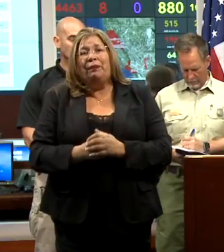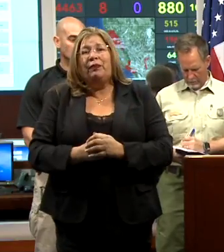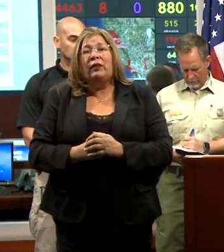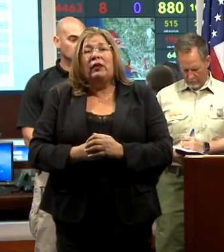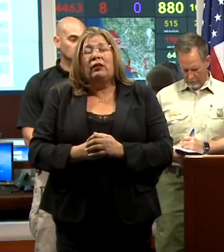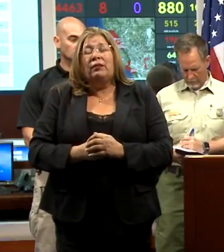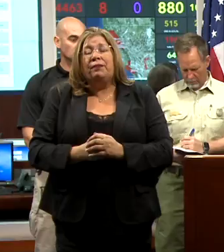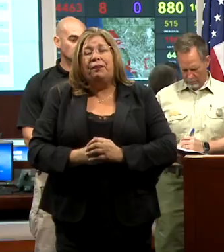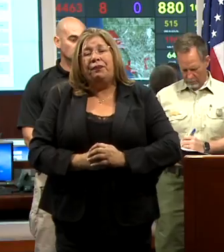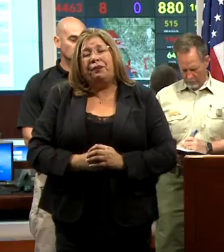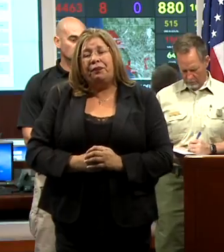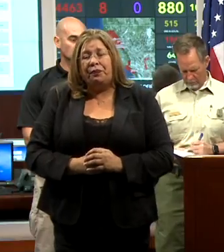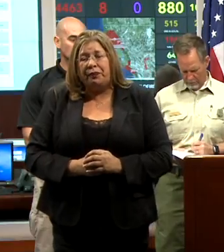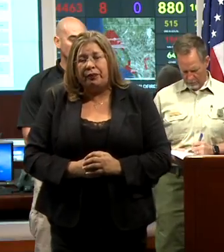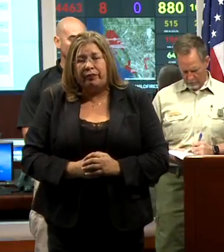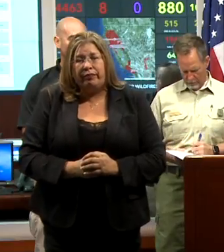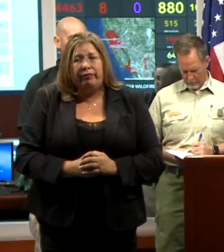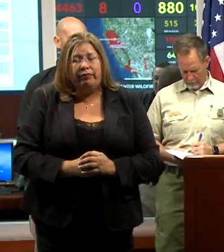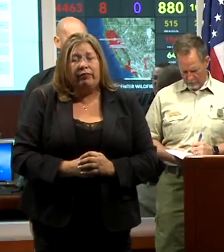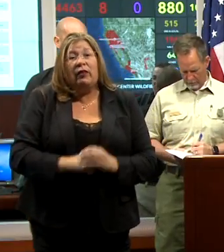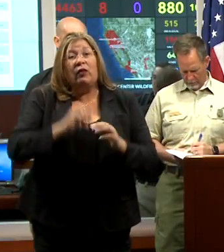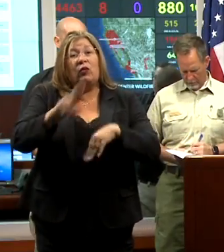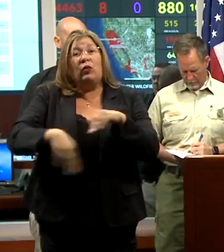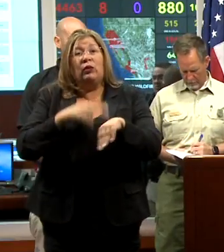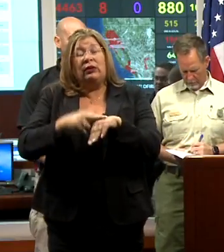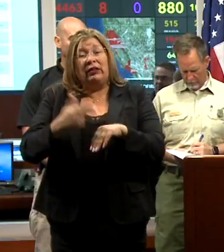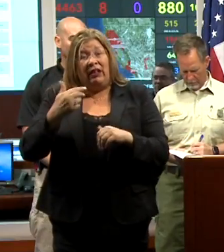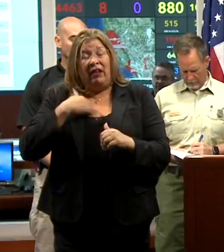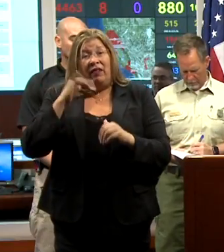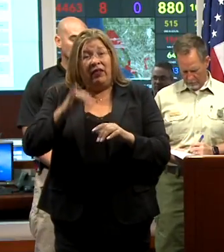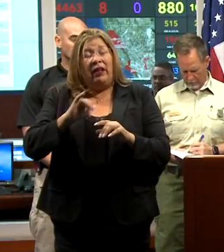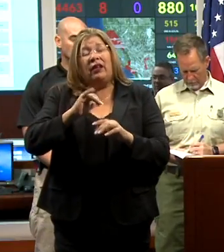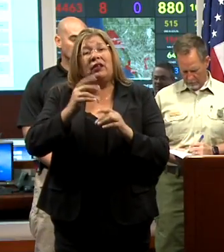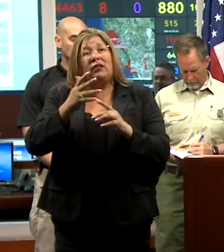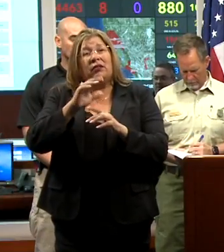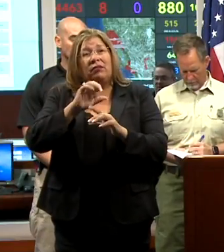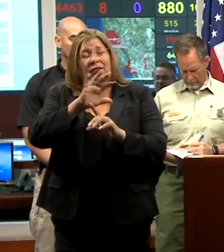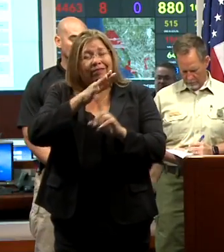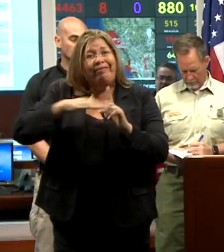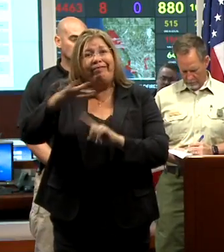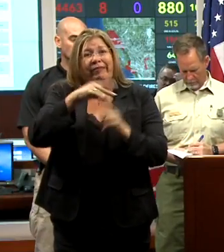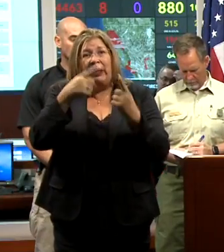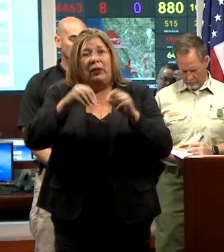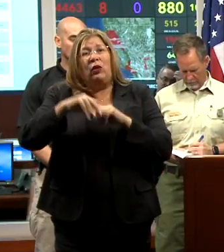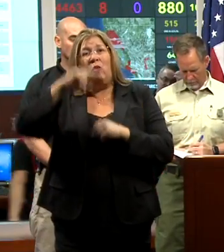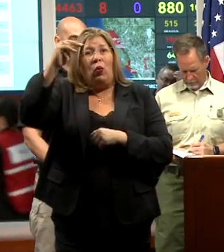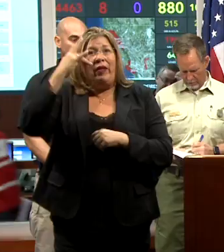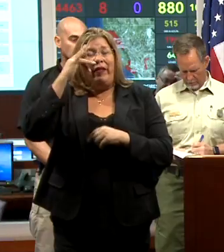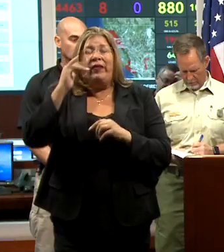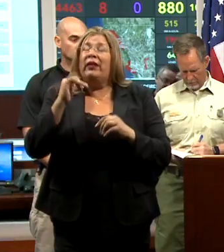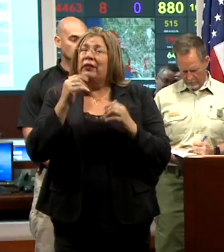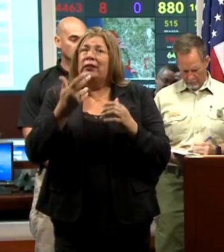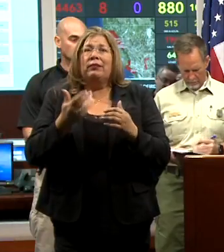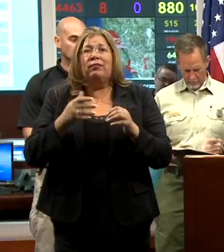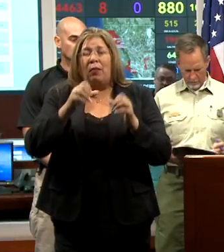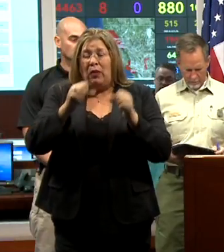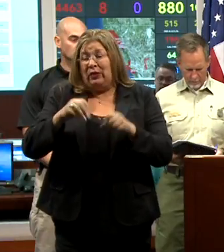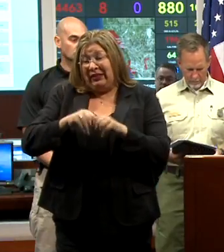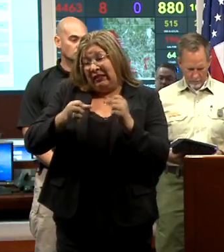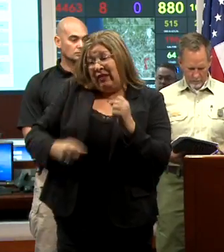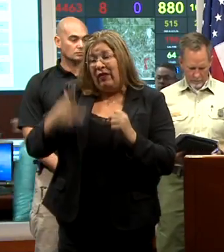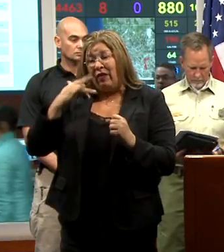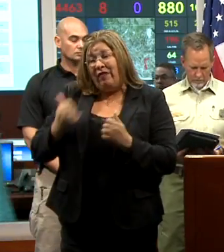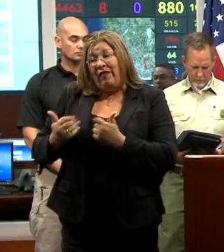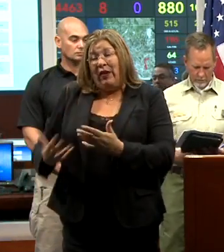the conditions that are being experienced in both Northern California and increasing threat of wildland fire activity in Southern